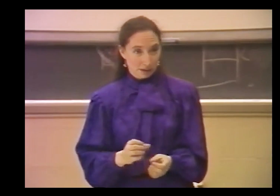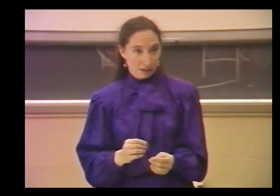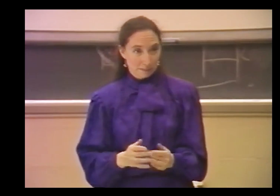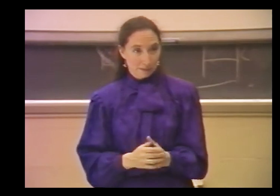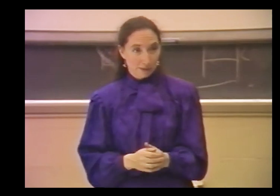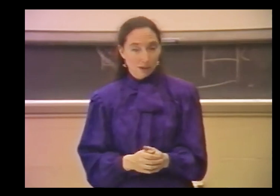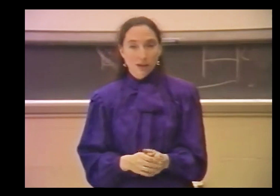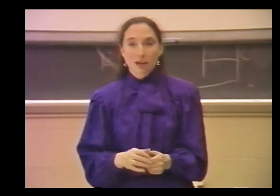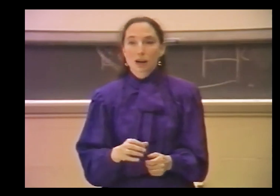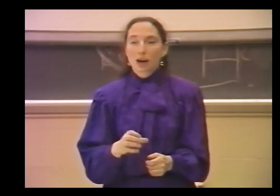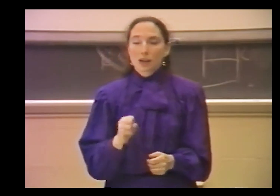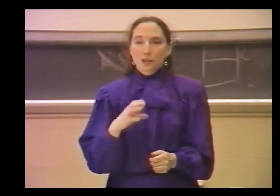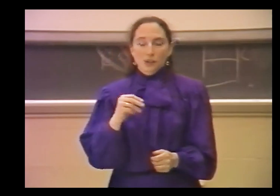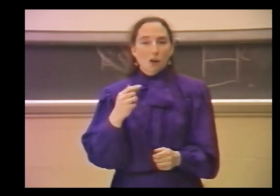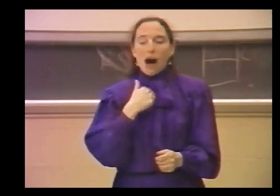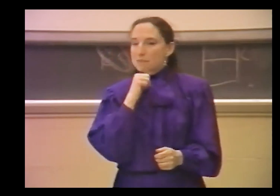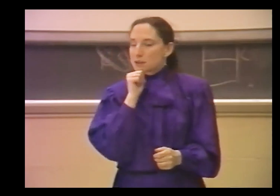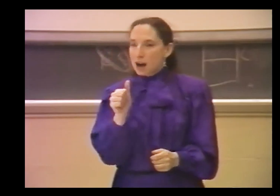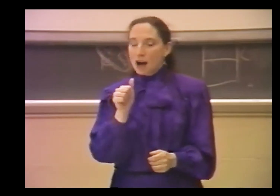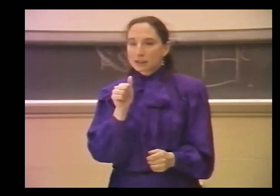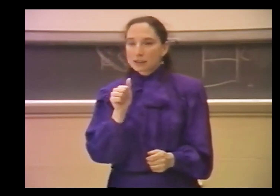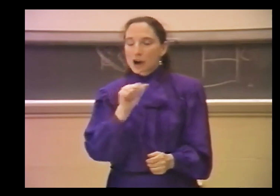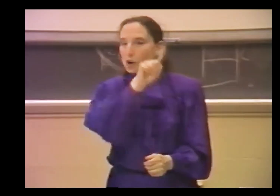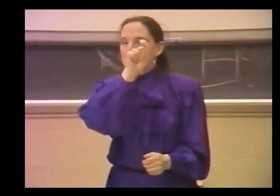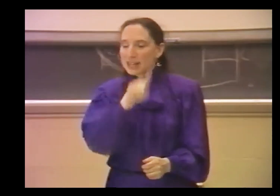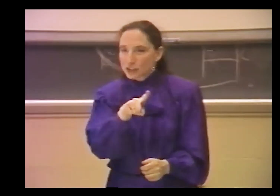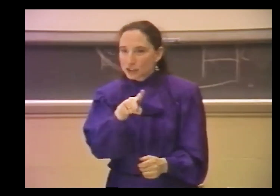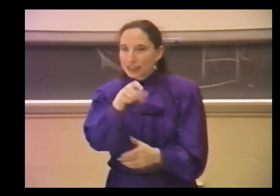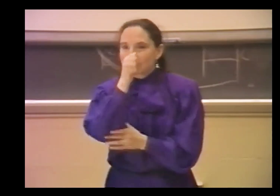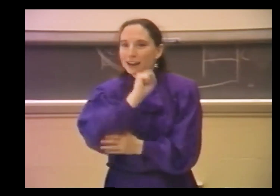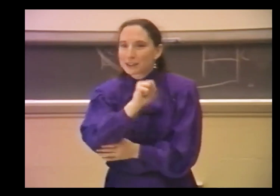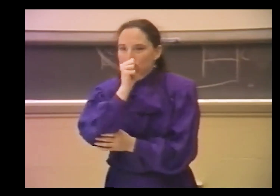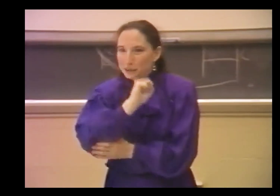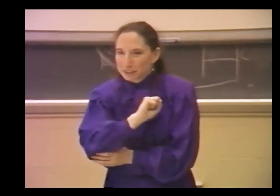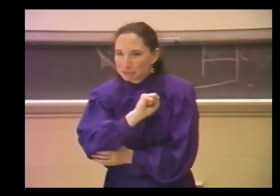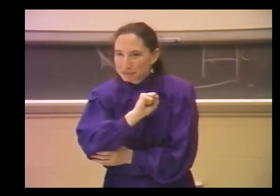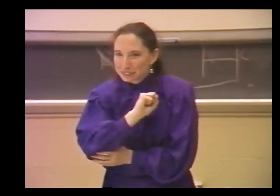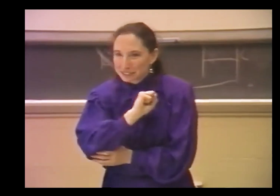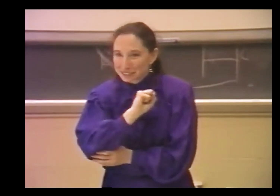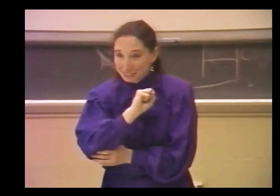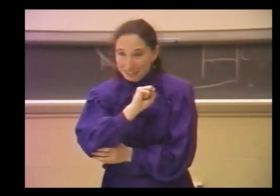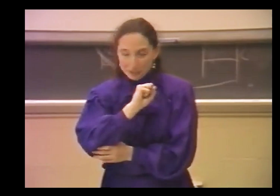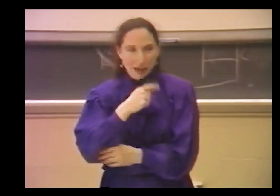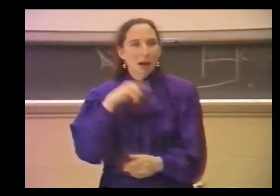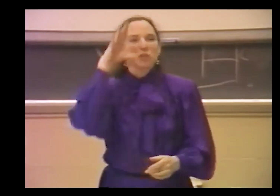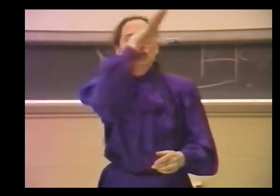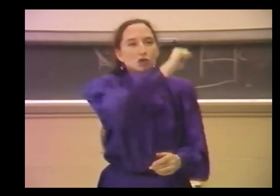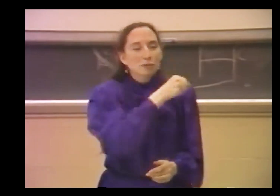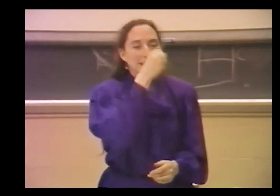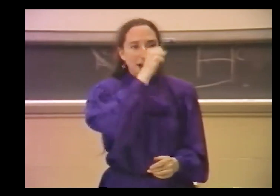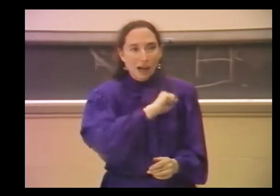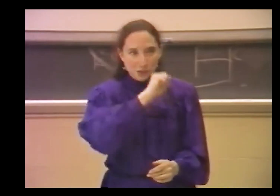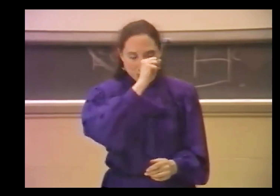Okay. So I'm not questioning the ice cream. Okay, I'm assuming the ice